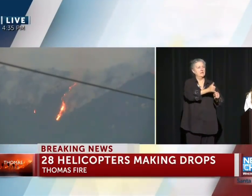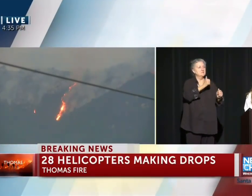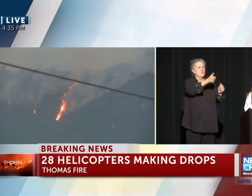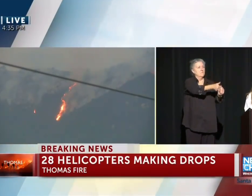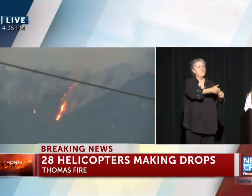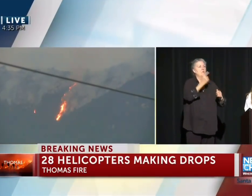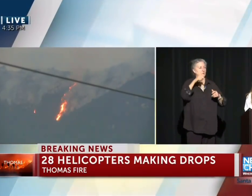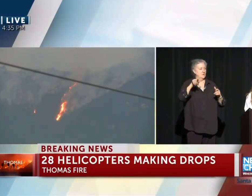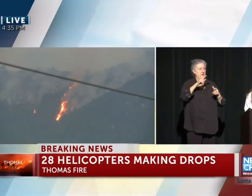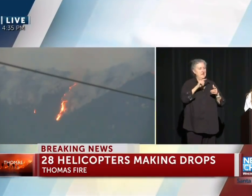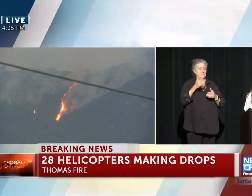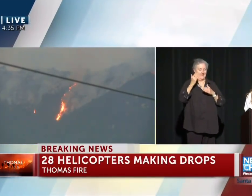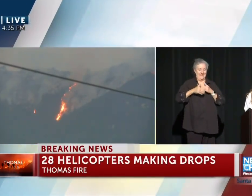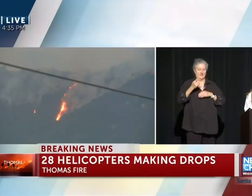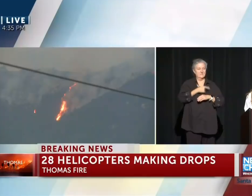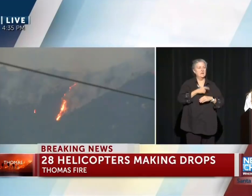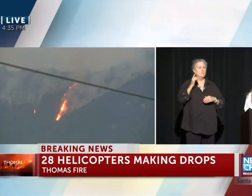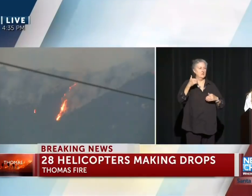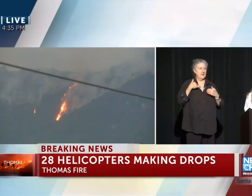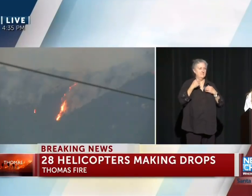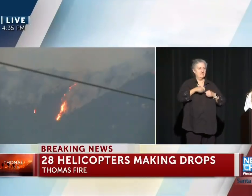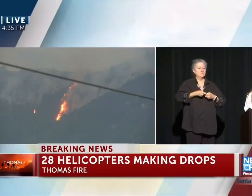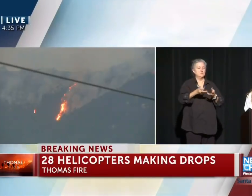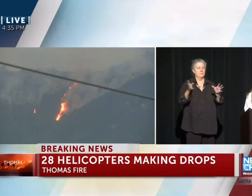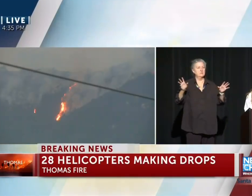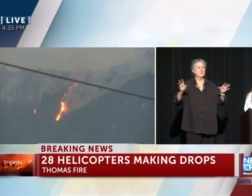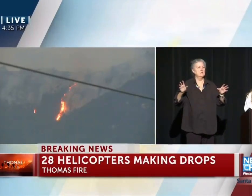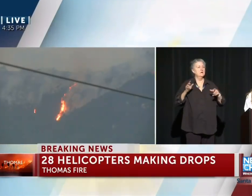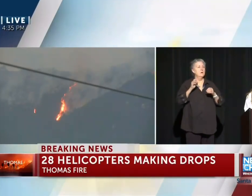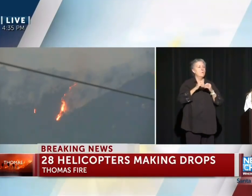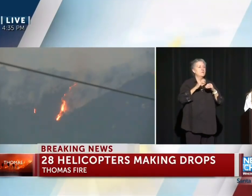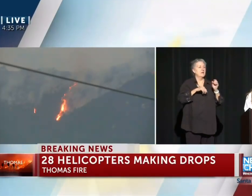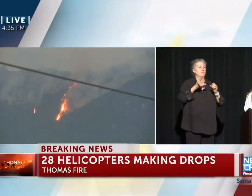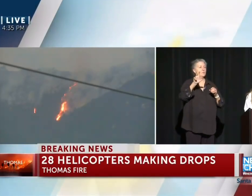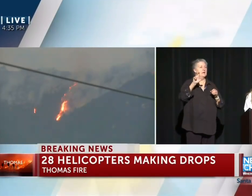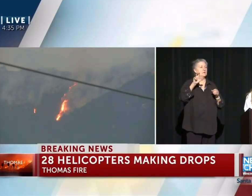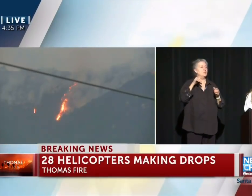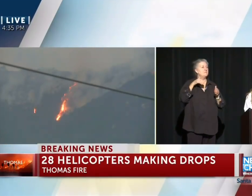you. By the end of today, we will have distributed over